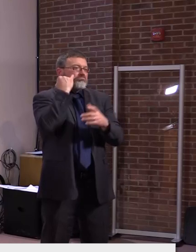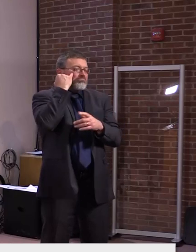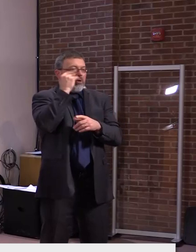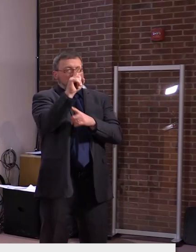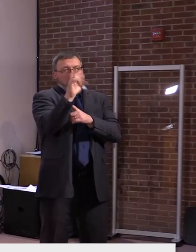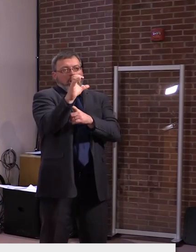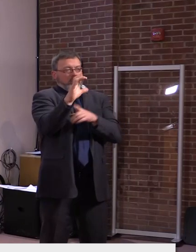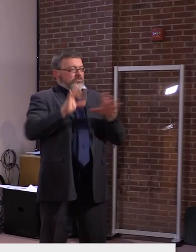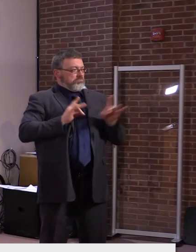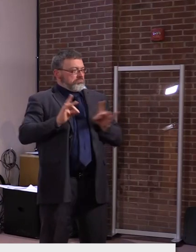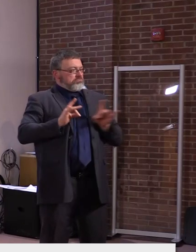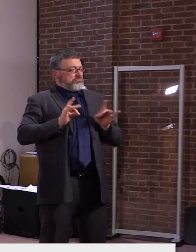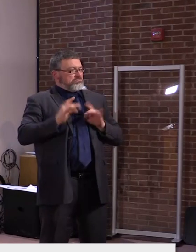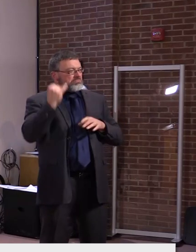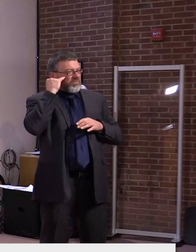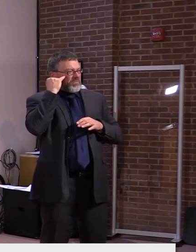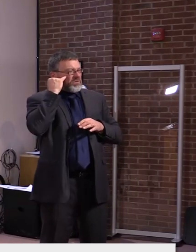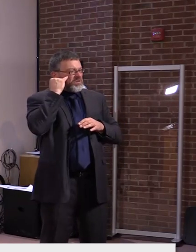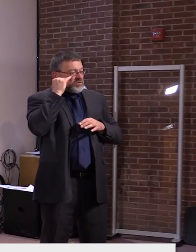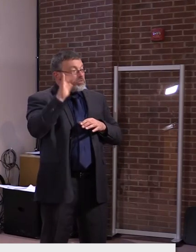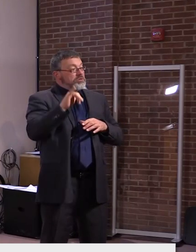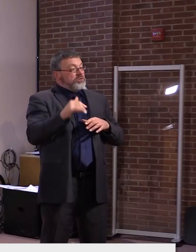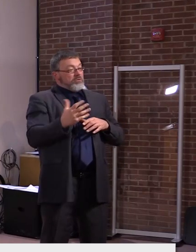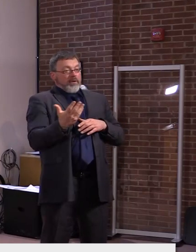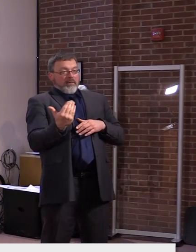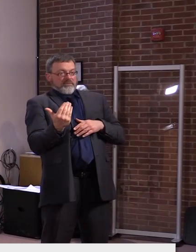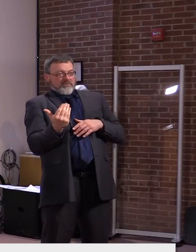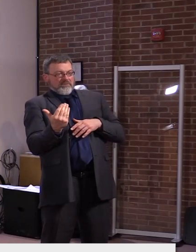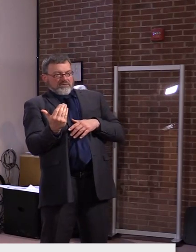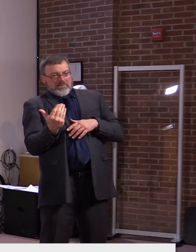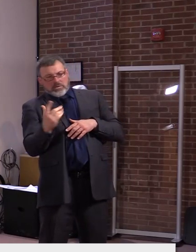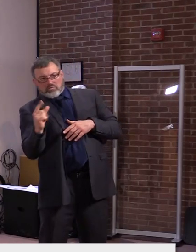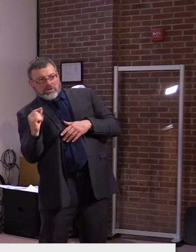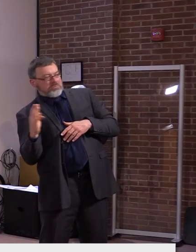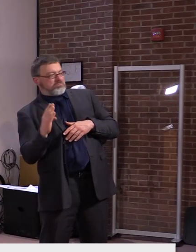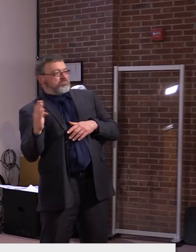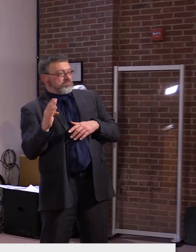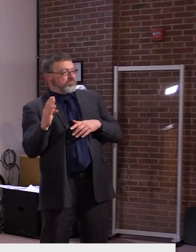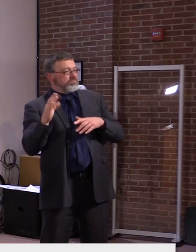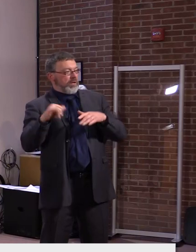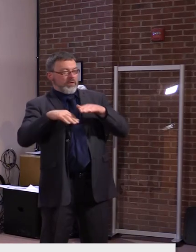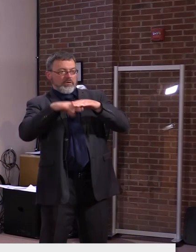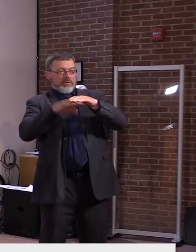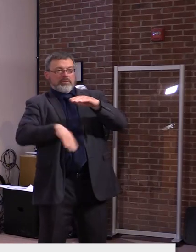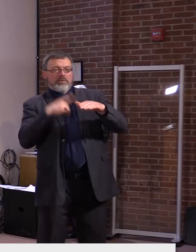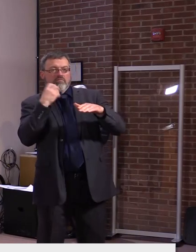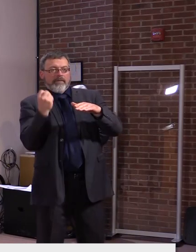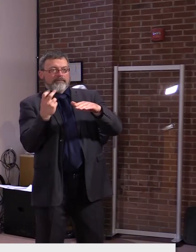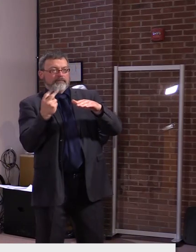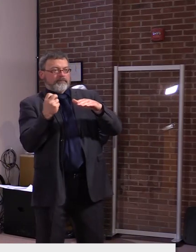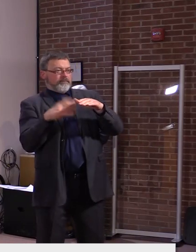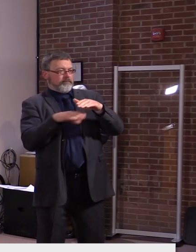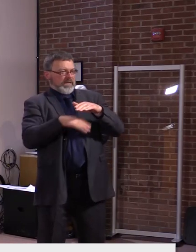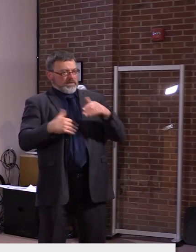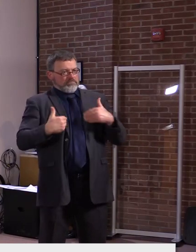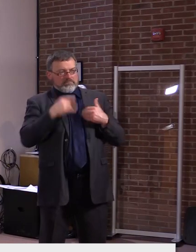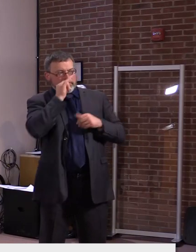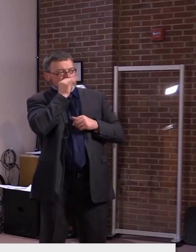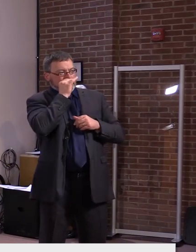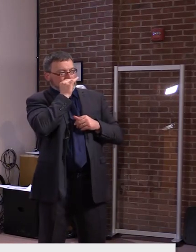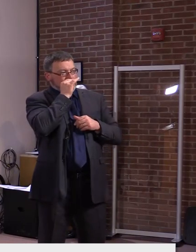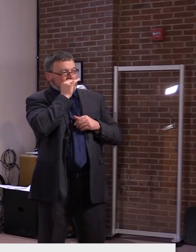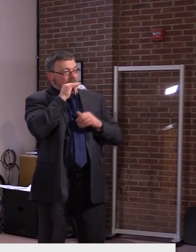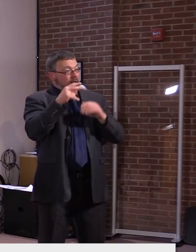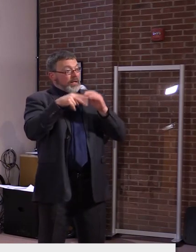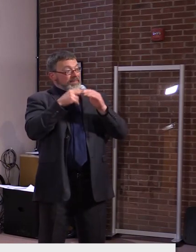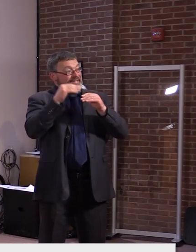15, maybe 20 of those cases will be under the age of 12. That leaves the majority of the